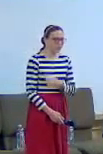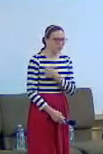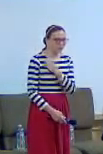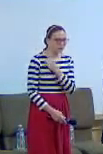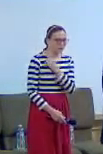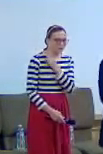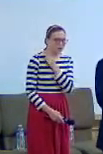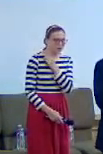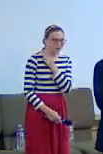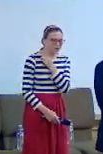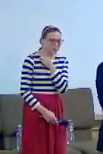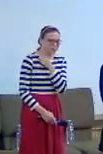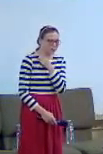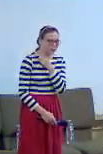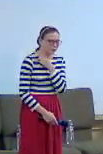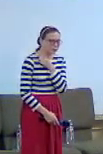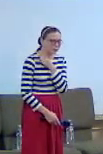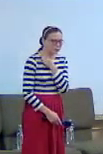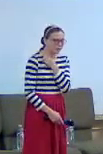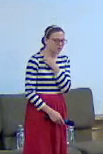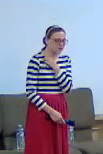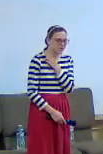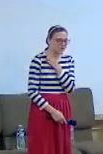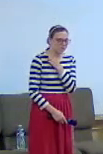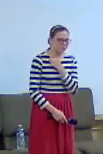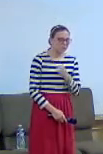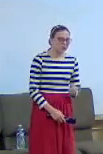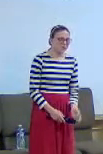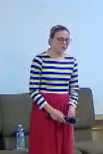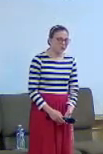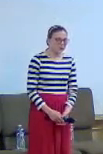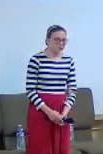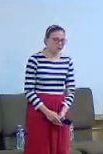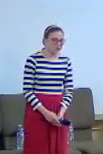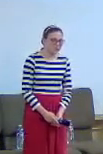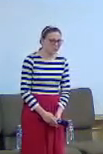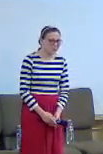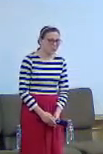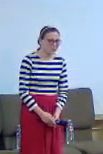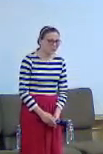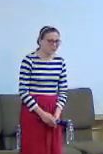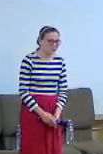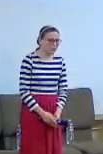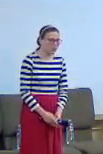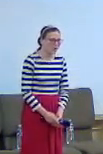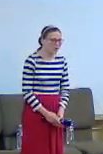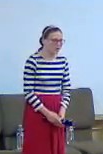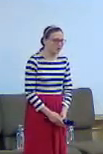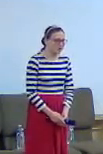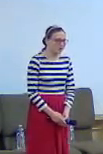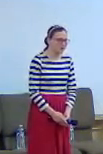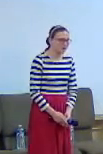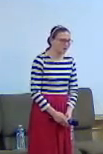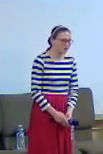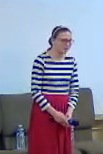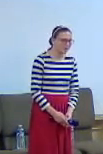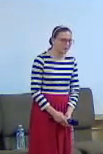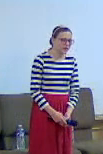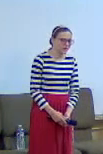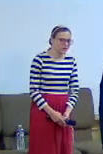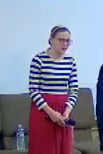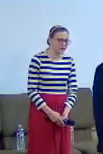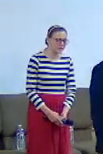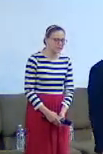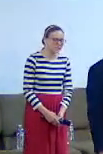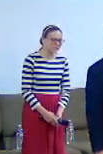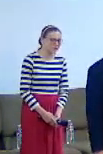you, Jesus. Thank you, Jesus. Oh, God, we love you here in this place tonight. We're nothing without you, Lord. God,